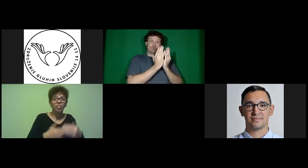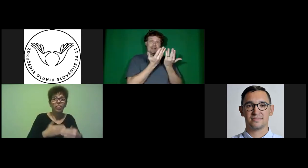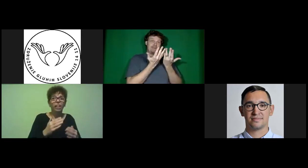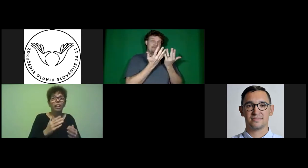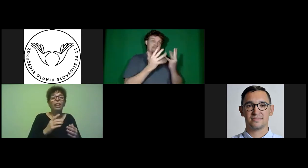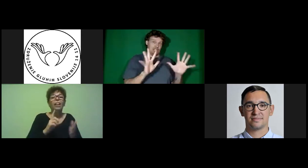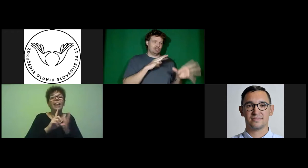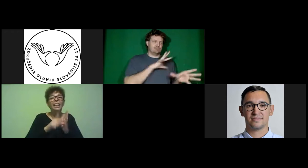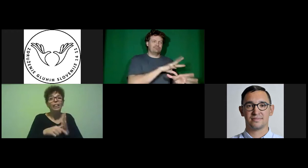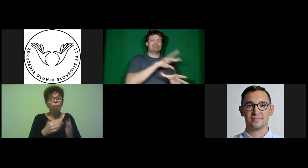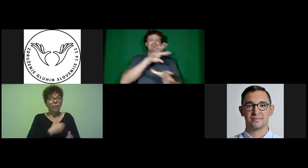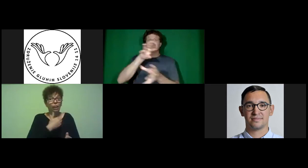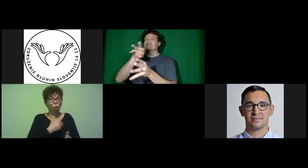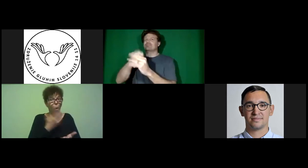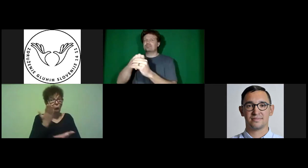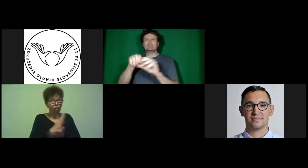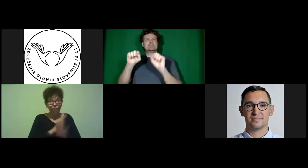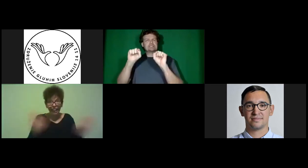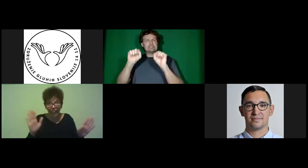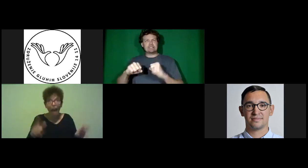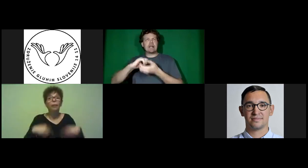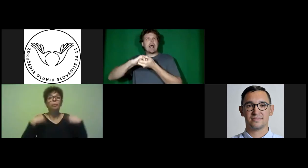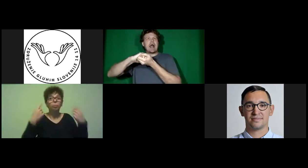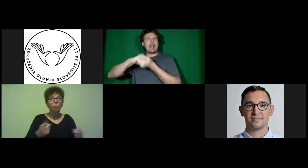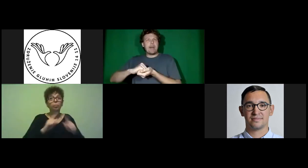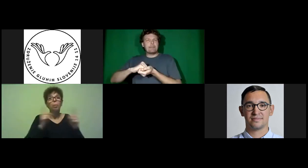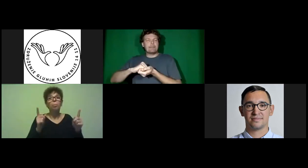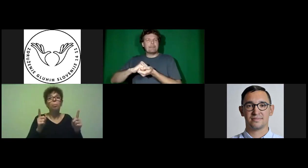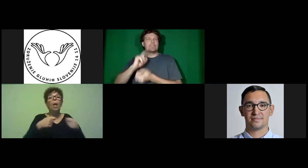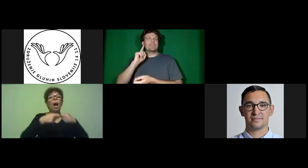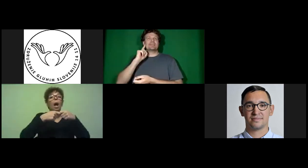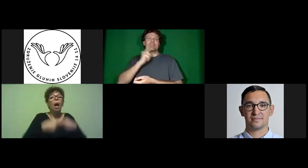play in a hearing professional team. I left school